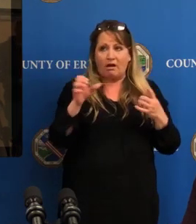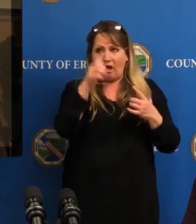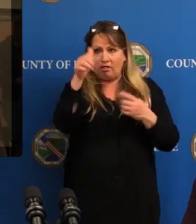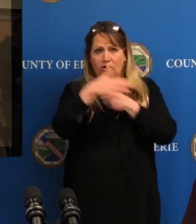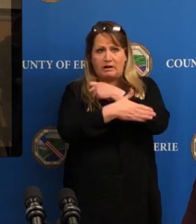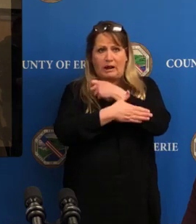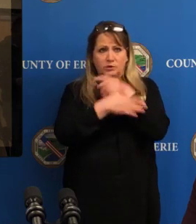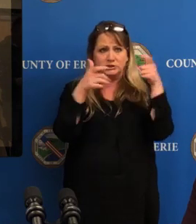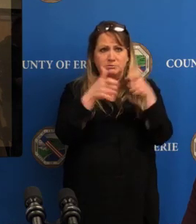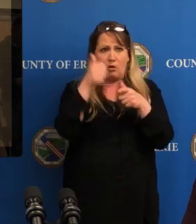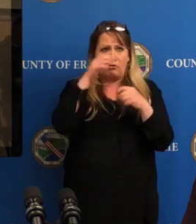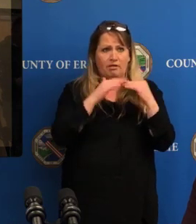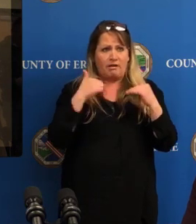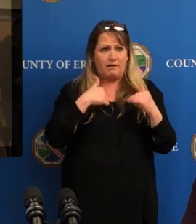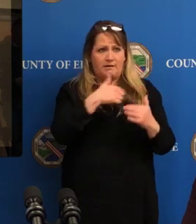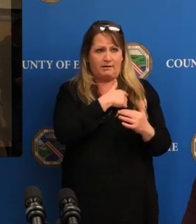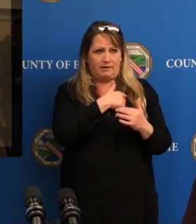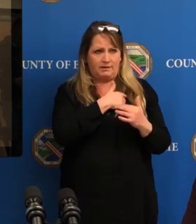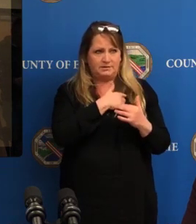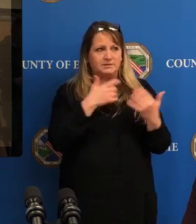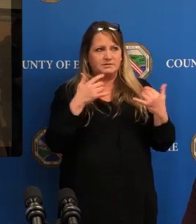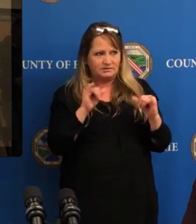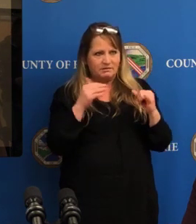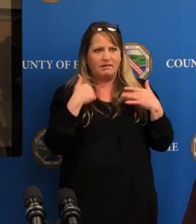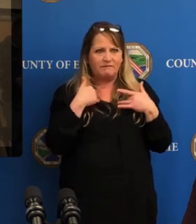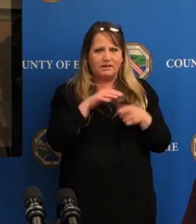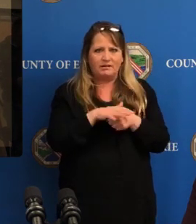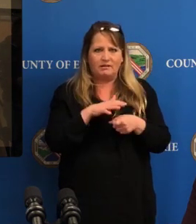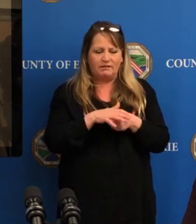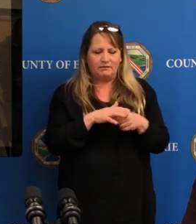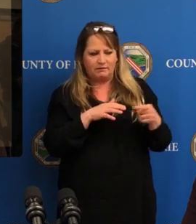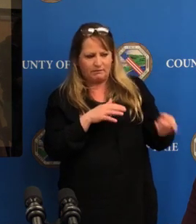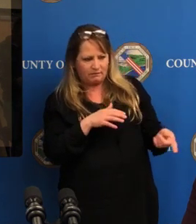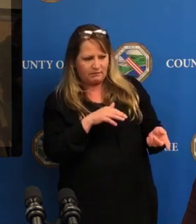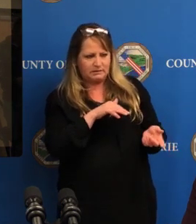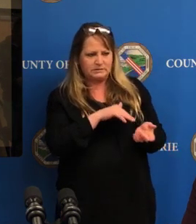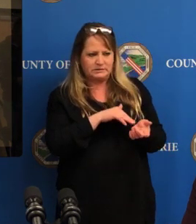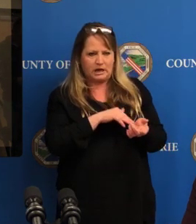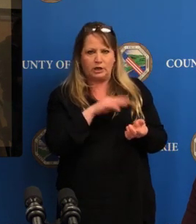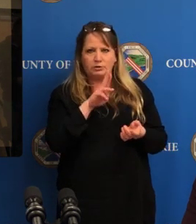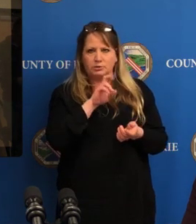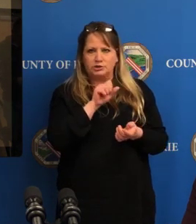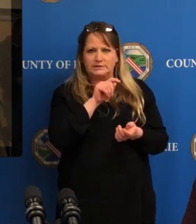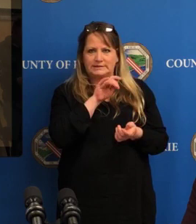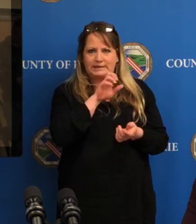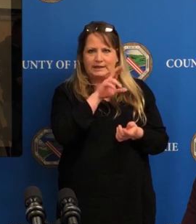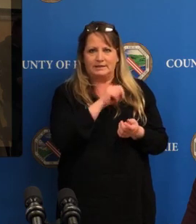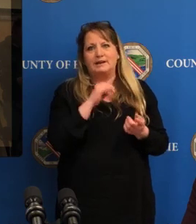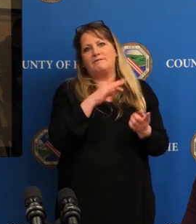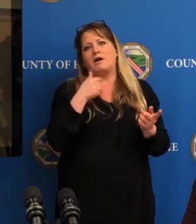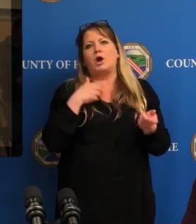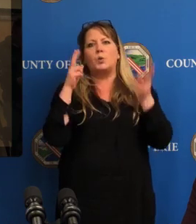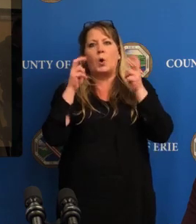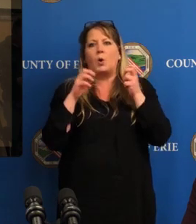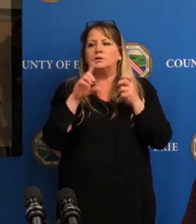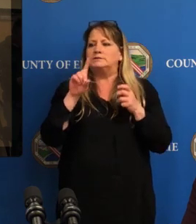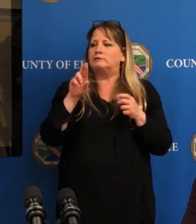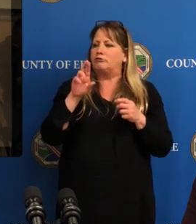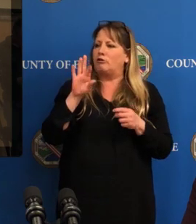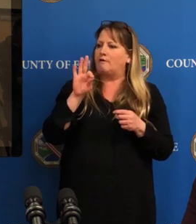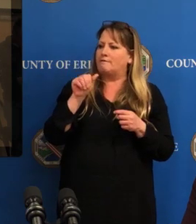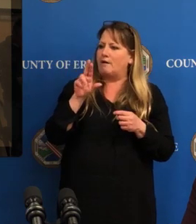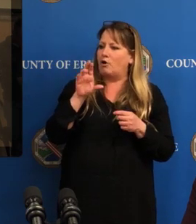that are smaller than we are. So, Dr. Burstein, by quoting Dr. Fauci about not everyone needs to be